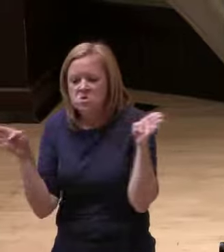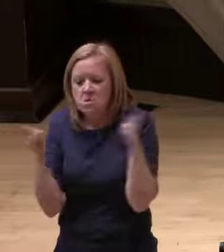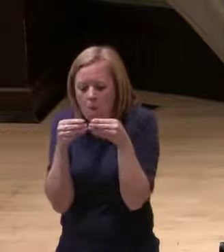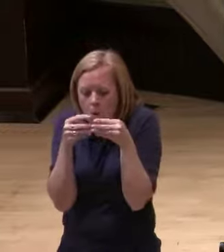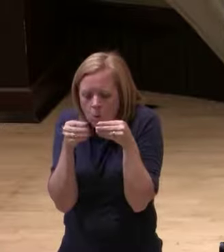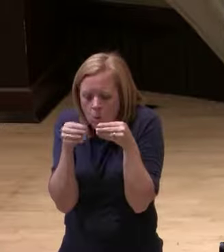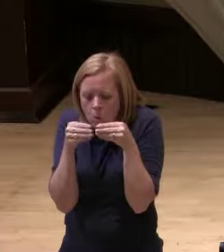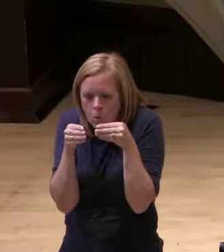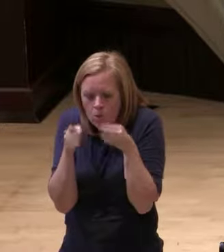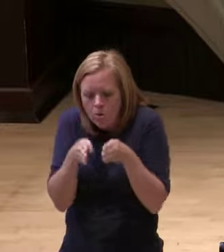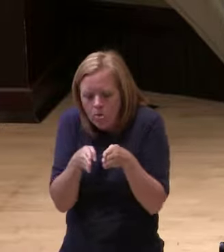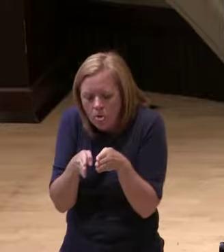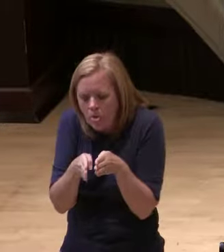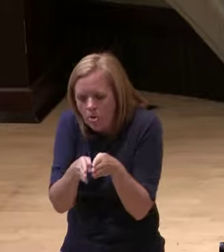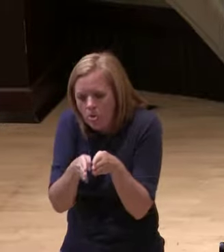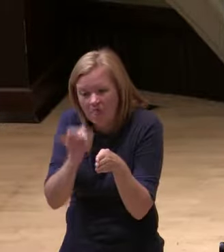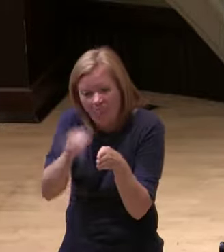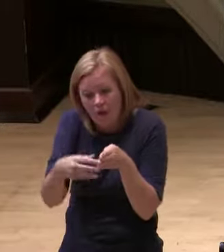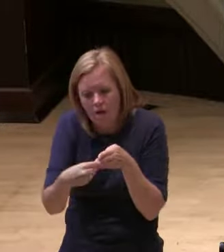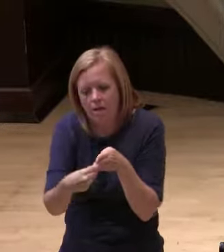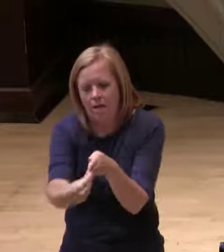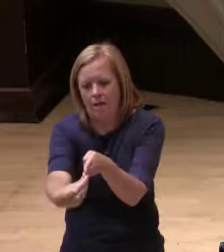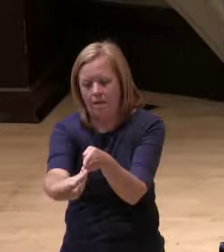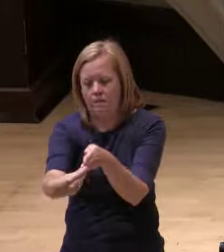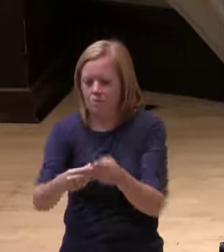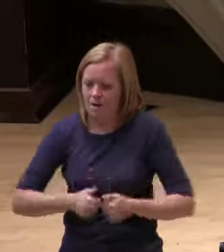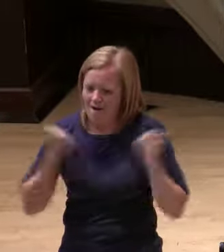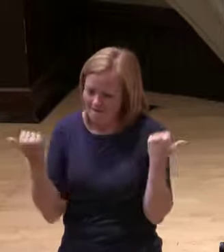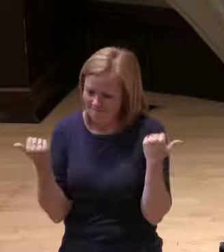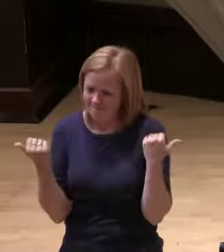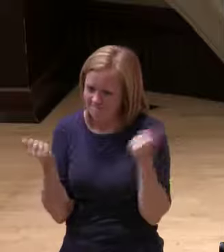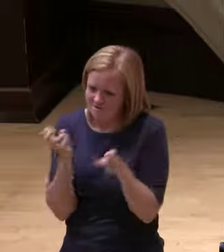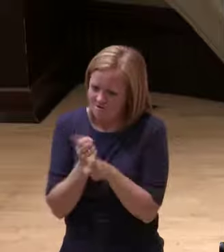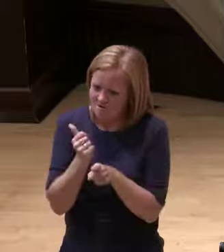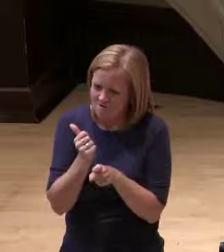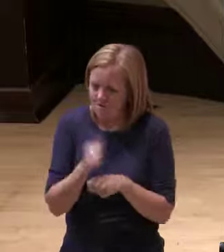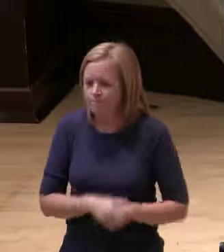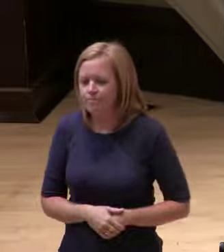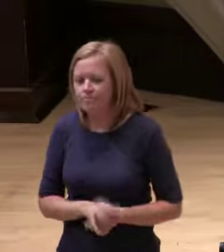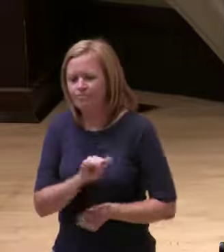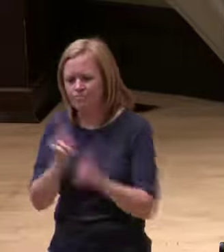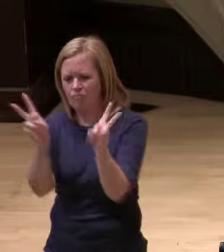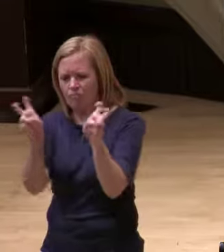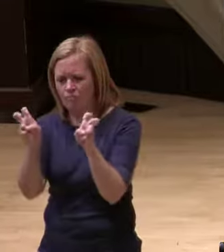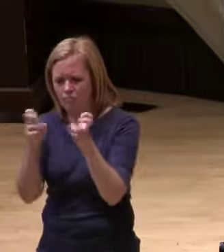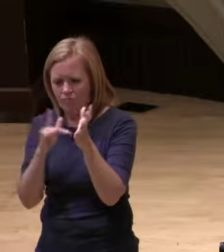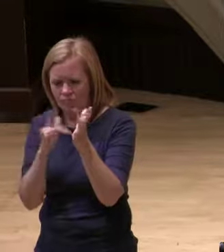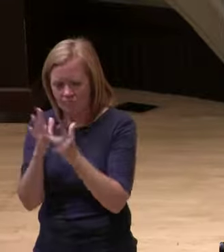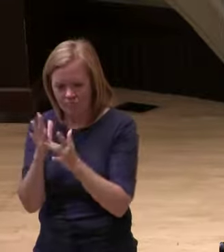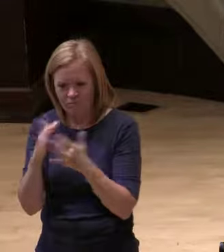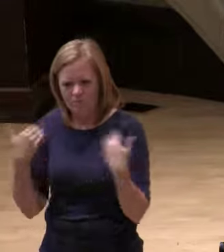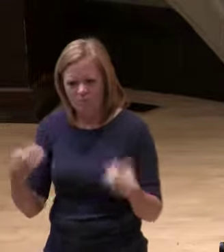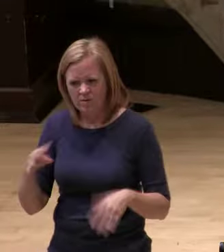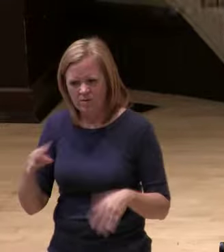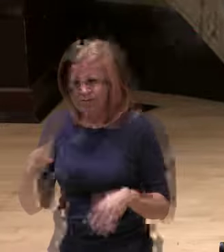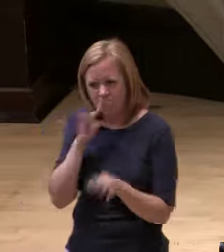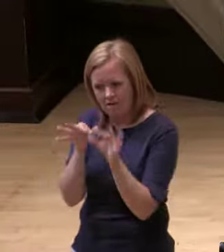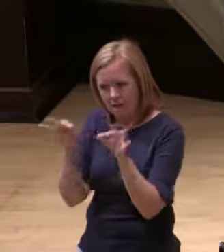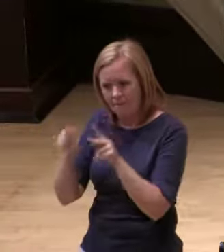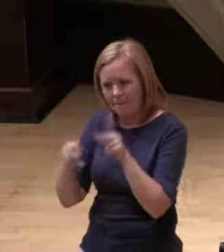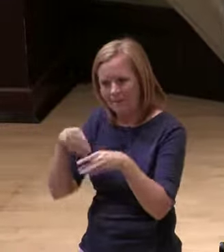and the road is narrow that leads to life. This quote from Jesus speaks a language that people